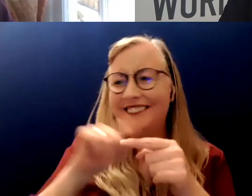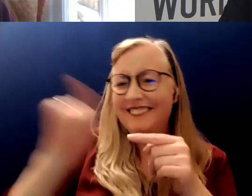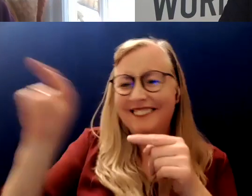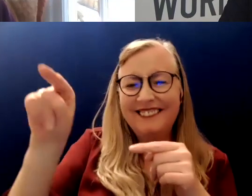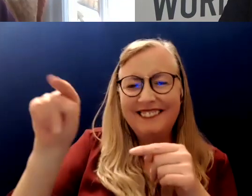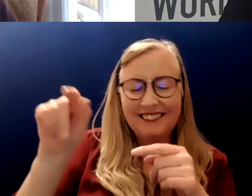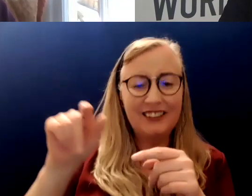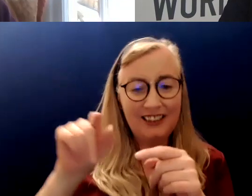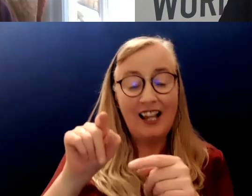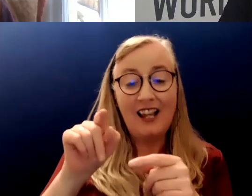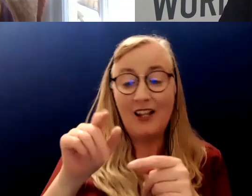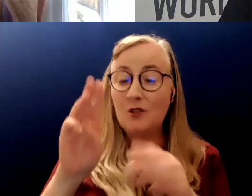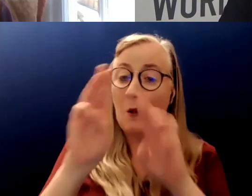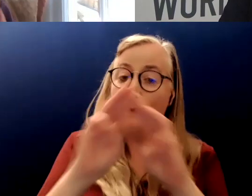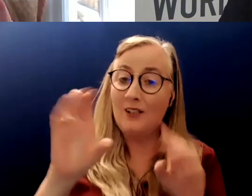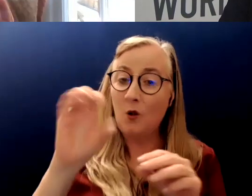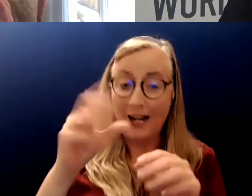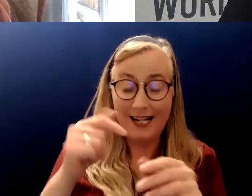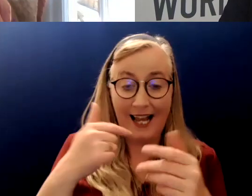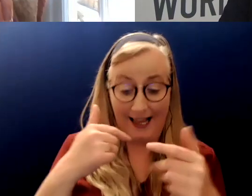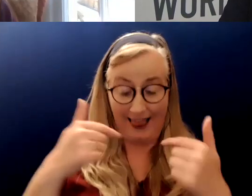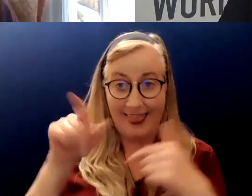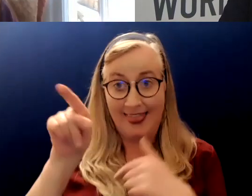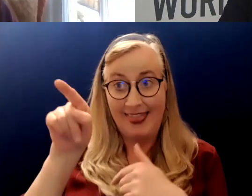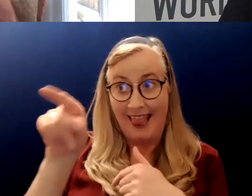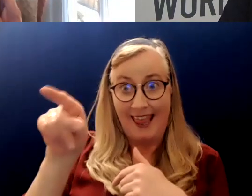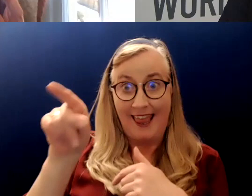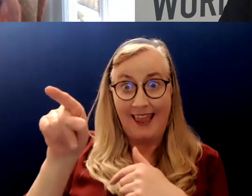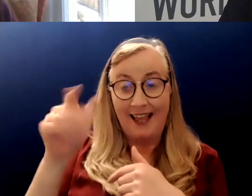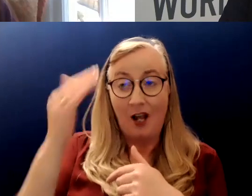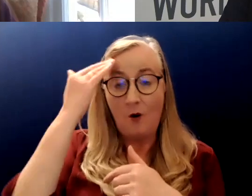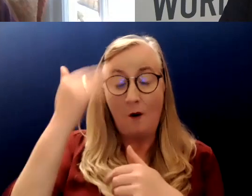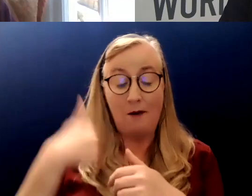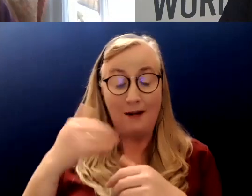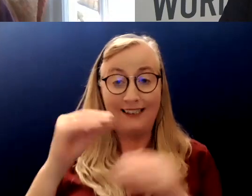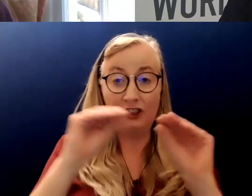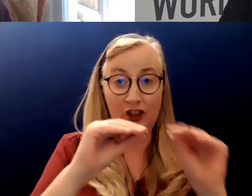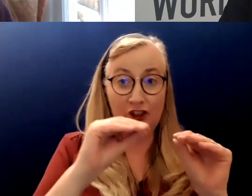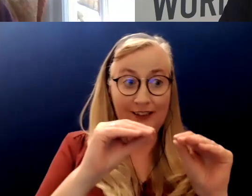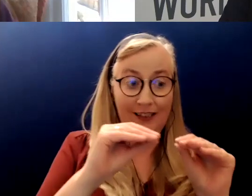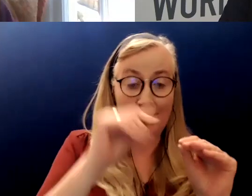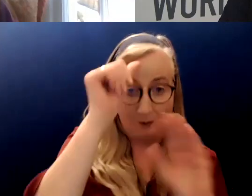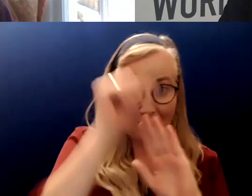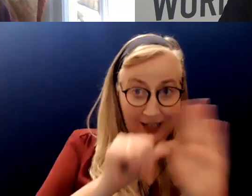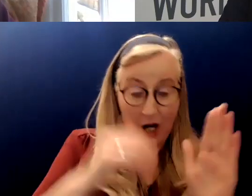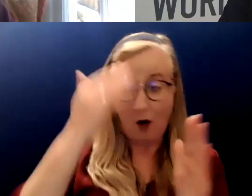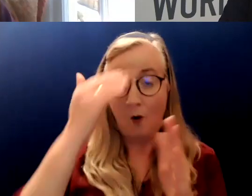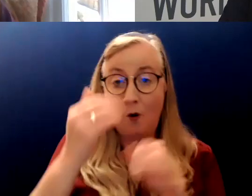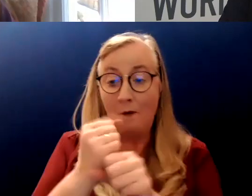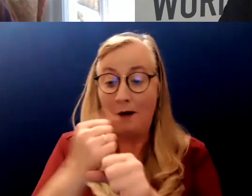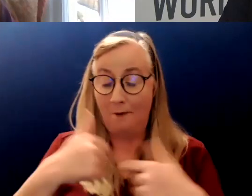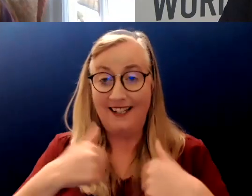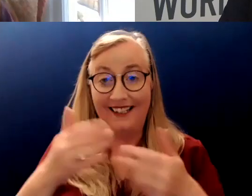they somehow combined my teaching experience with my sign language capability, and I went